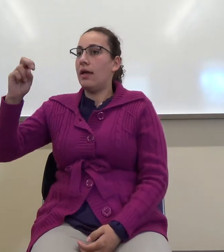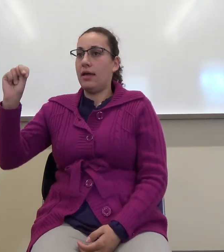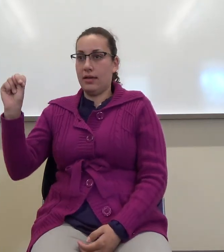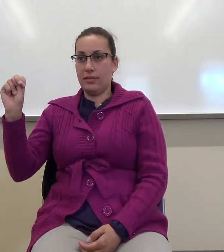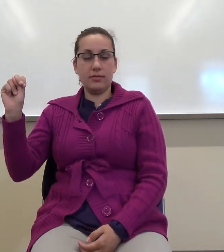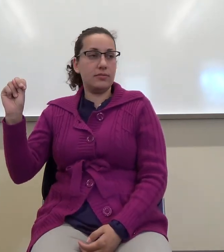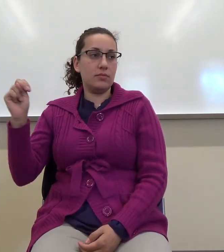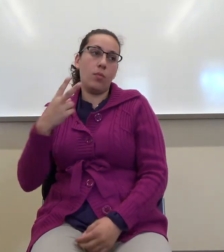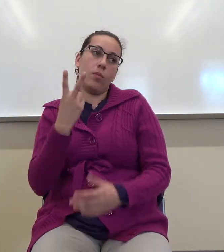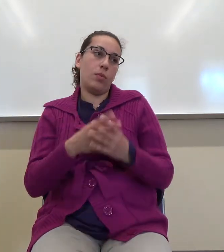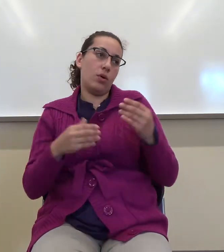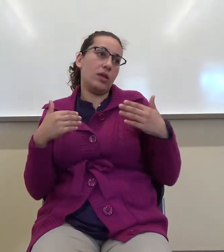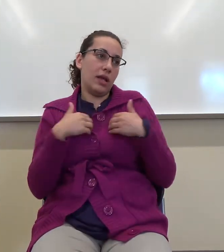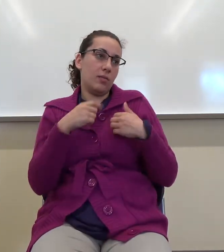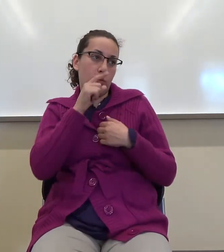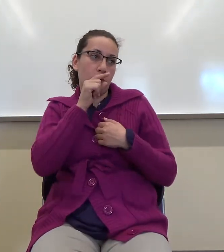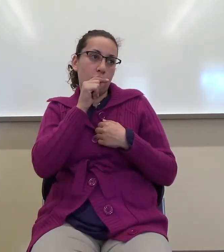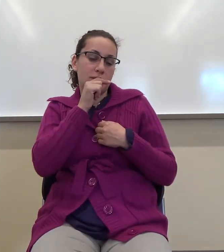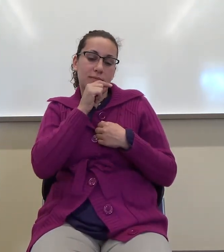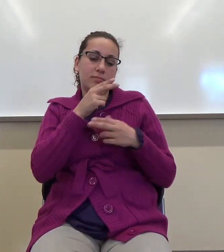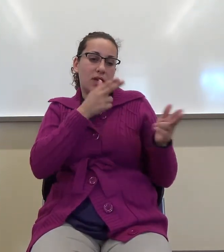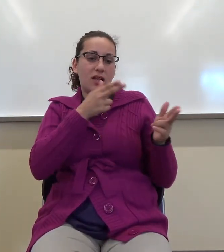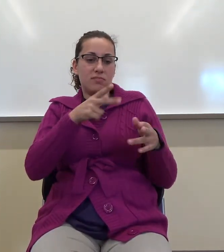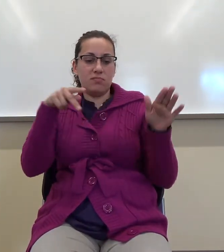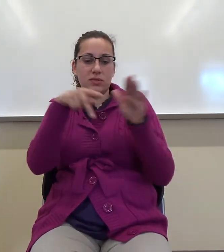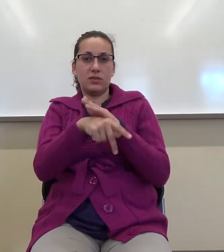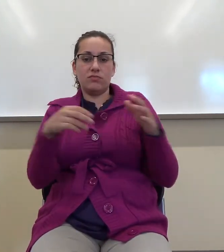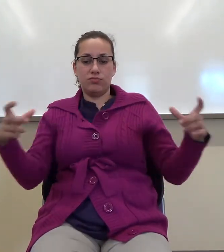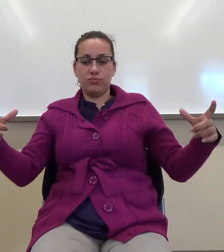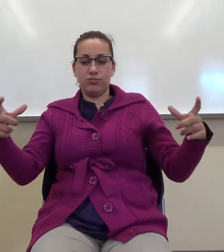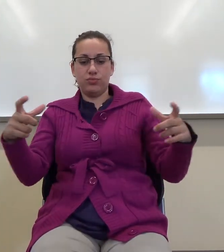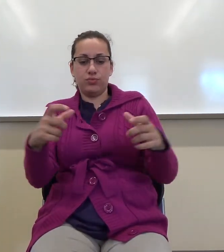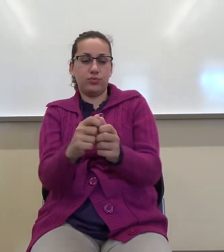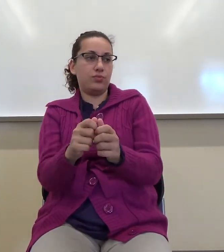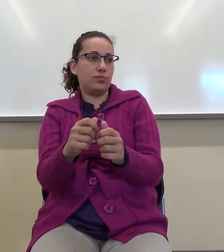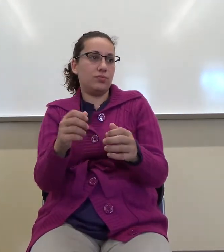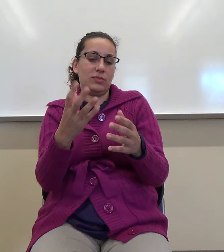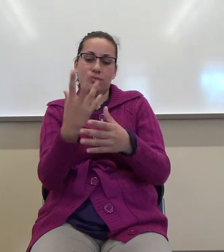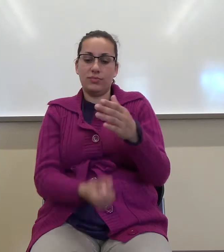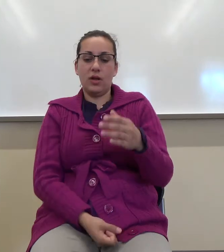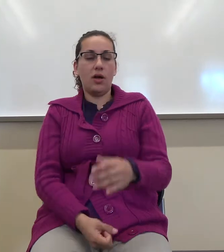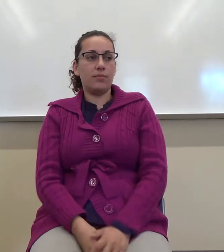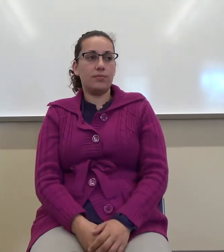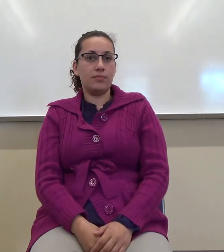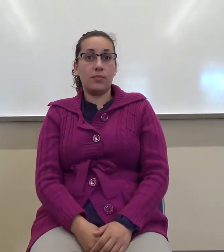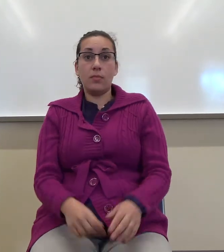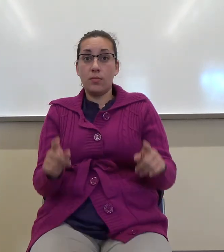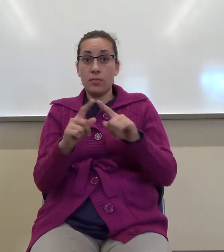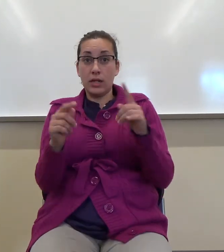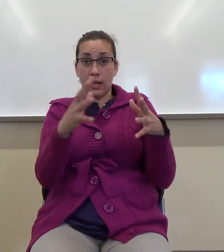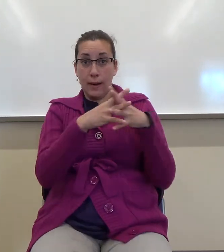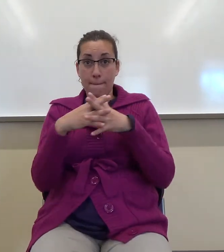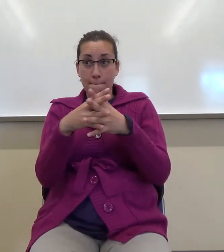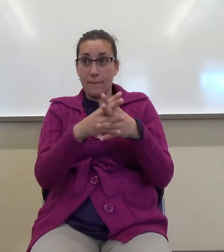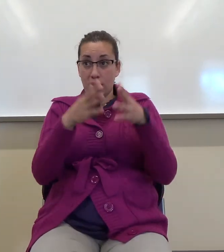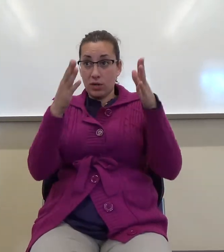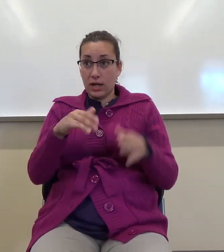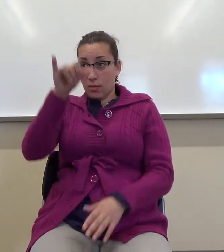reader, the American bison almost disappeared for the same reason. So